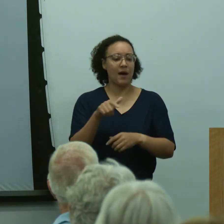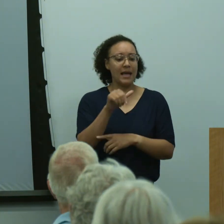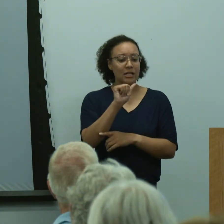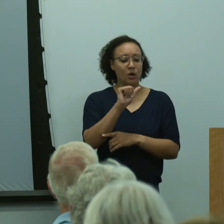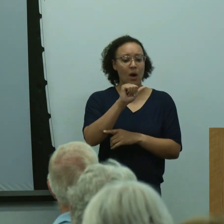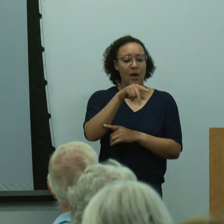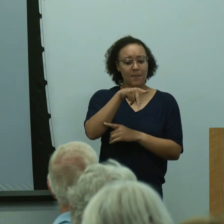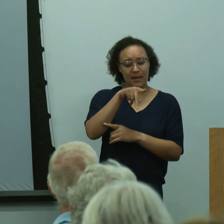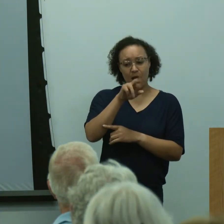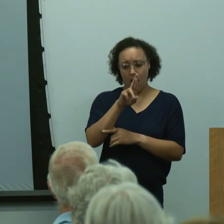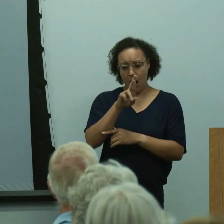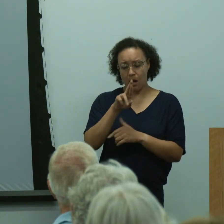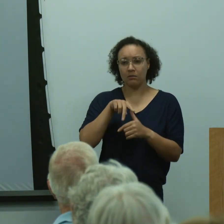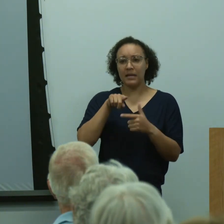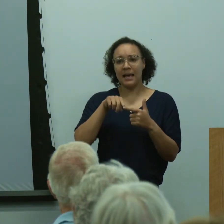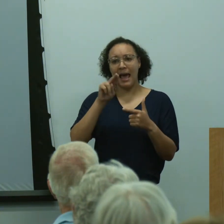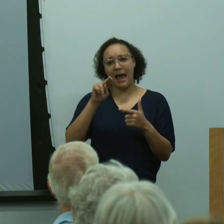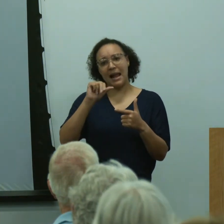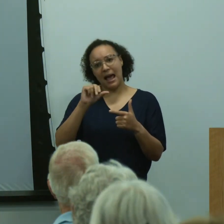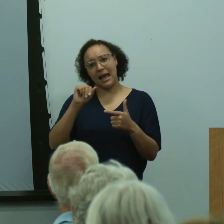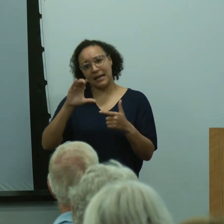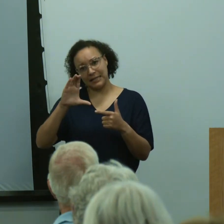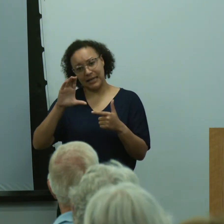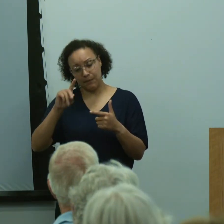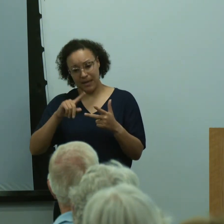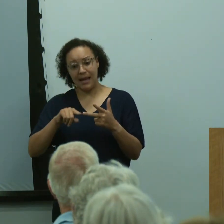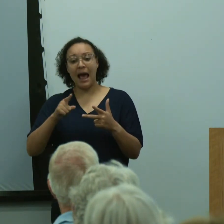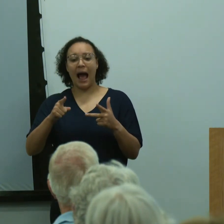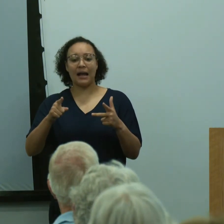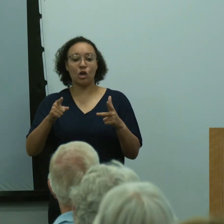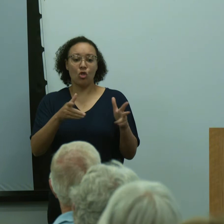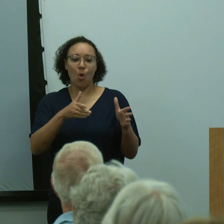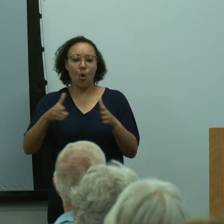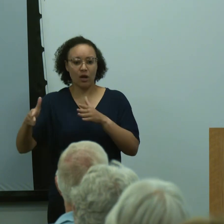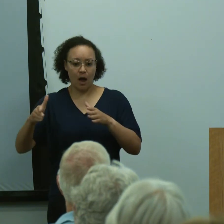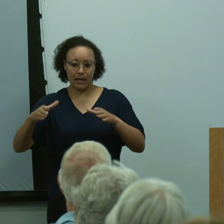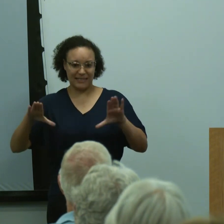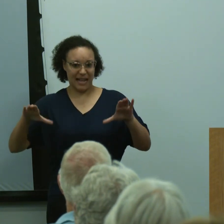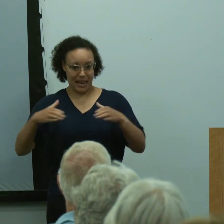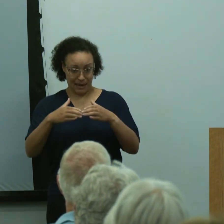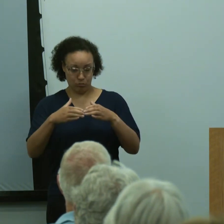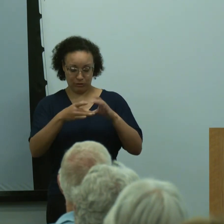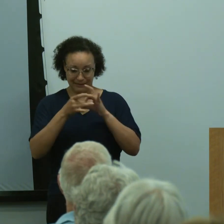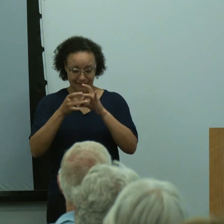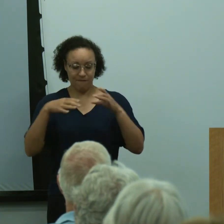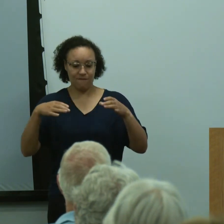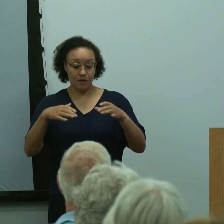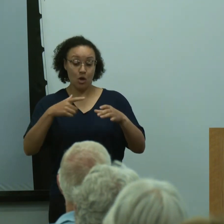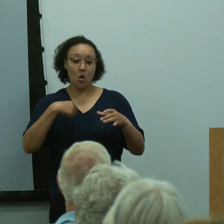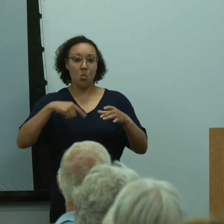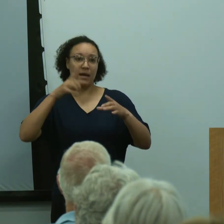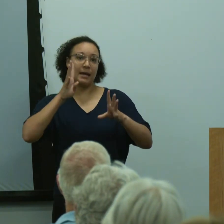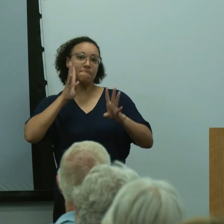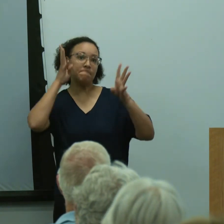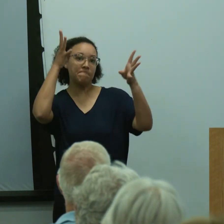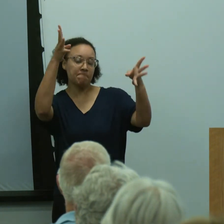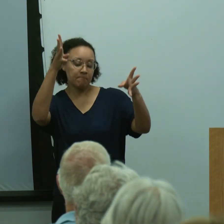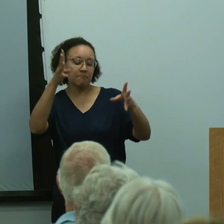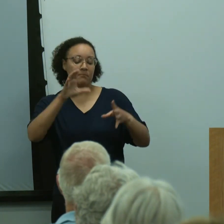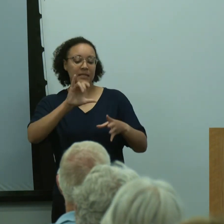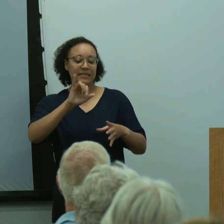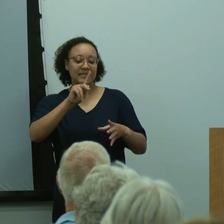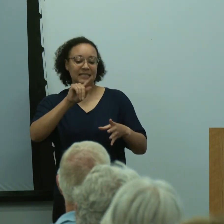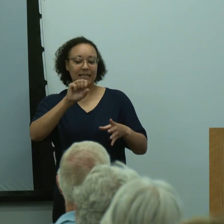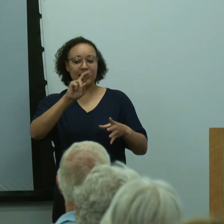APRI, NAACP, and the Organizing Collaborative put together a Citizens Commission